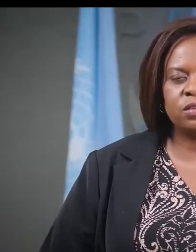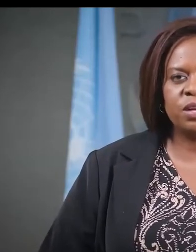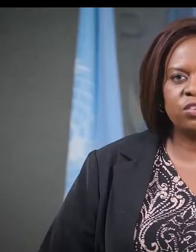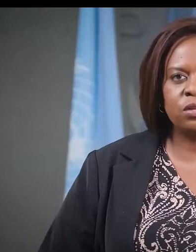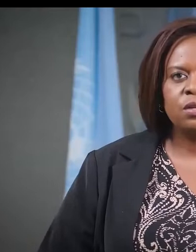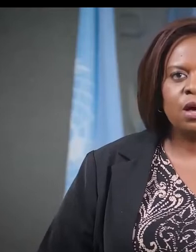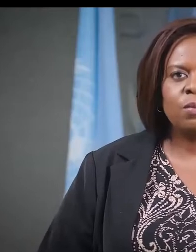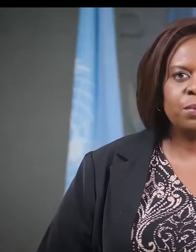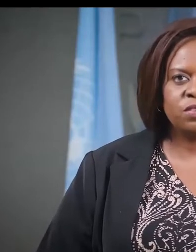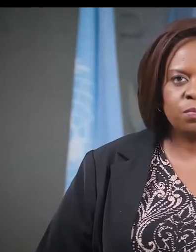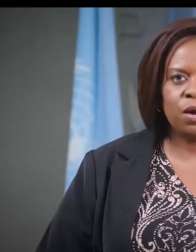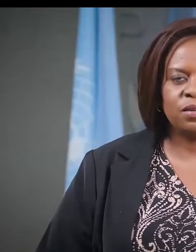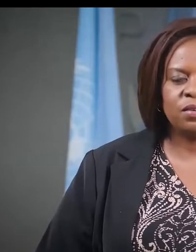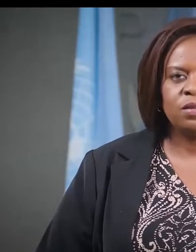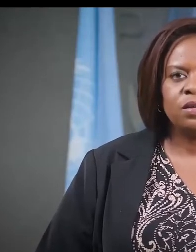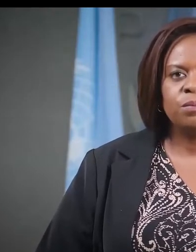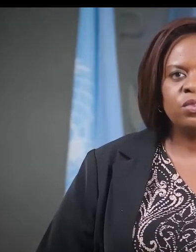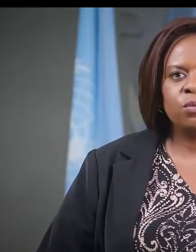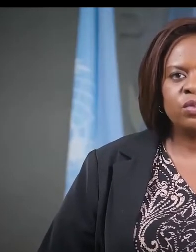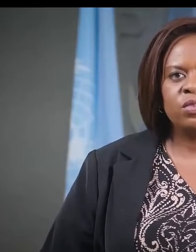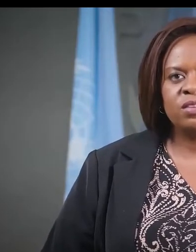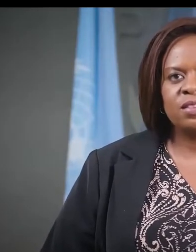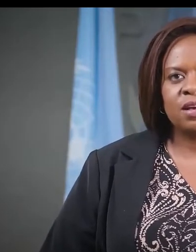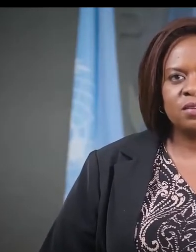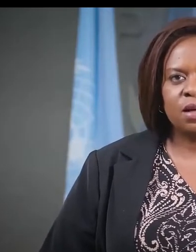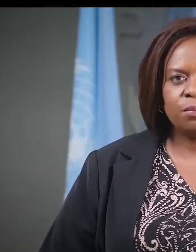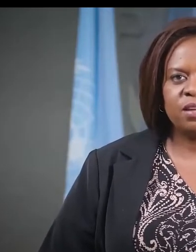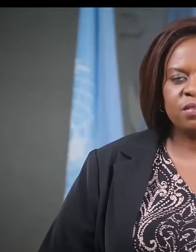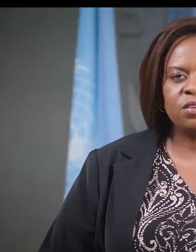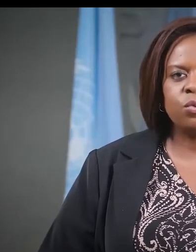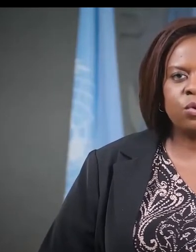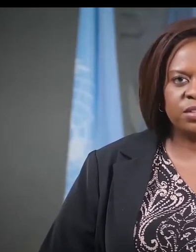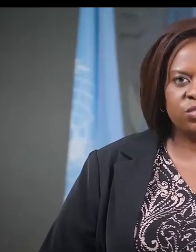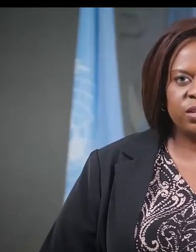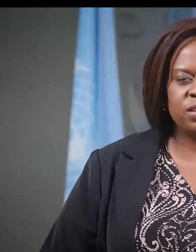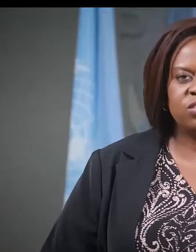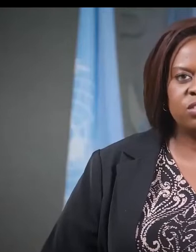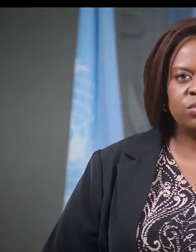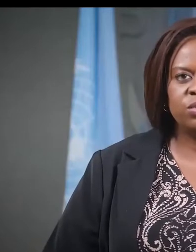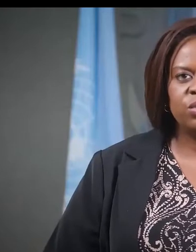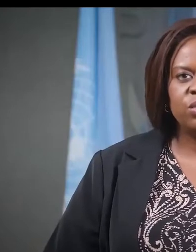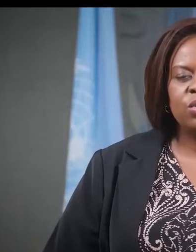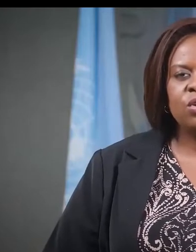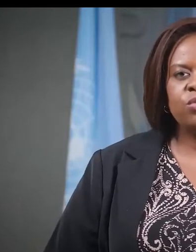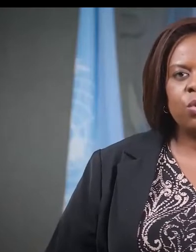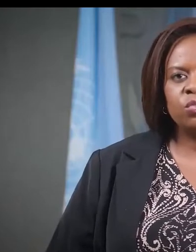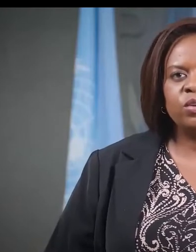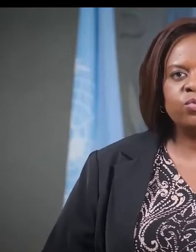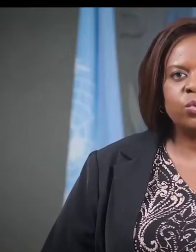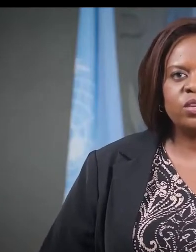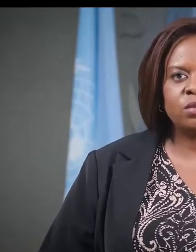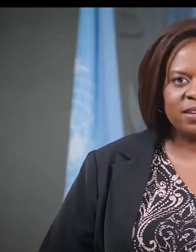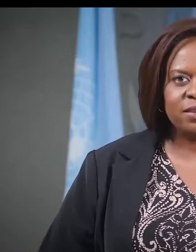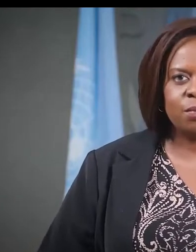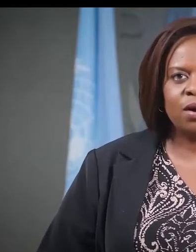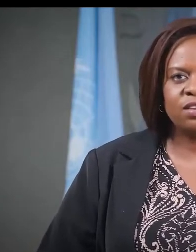our participation among business partners beyond the more than 13,000 companies that have already joined the initiative. Of course, we look